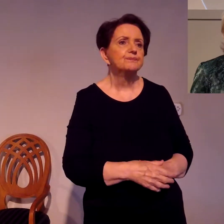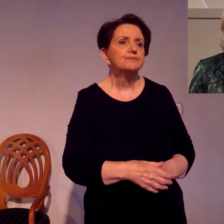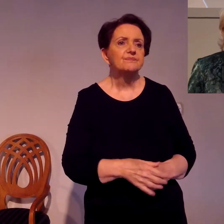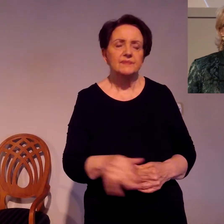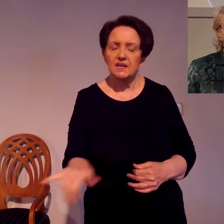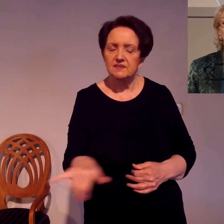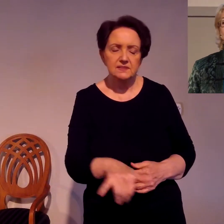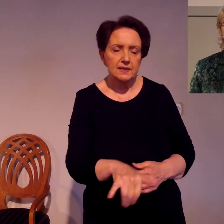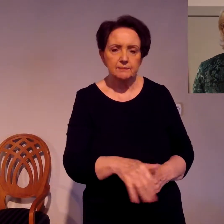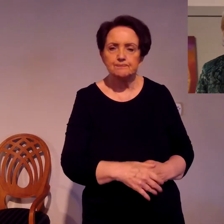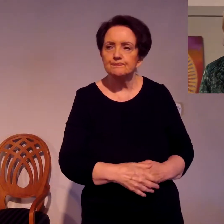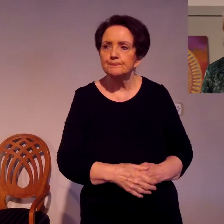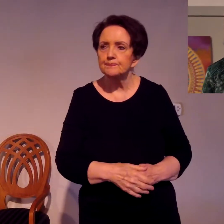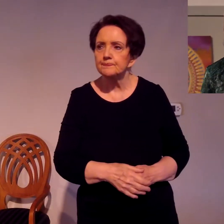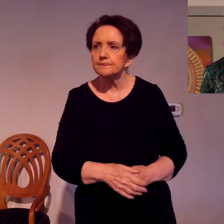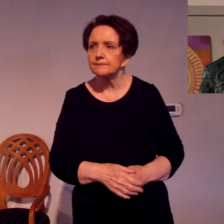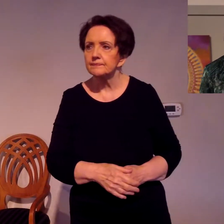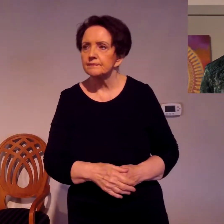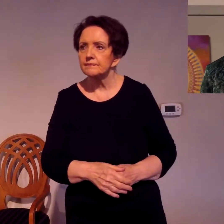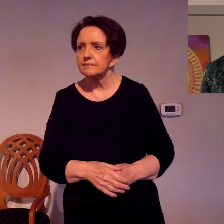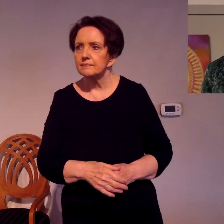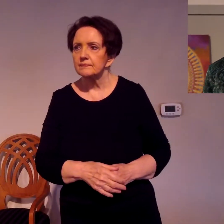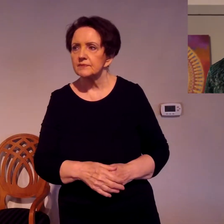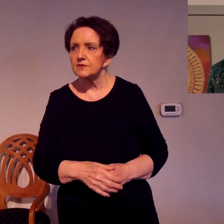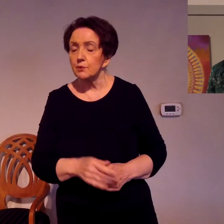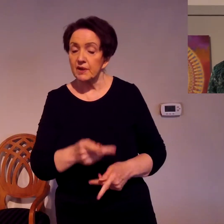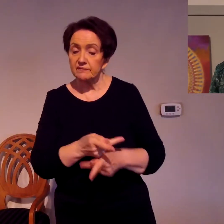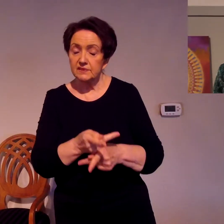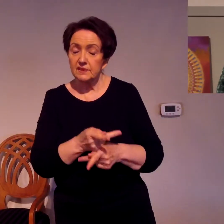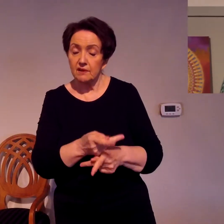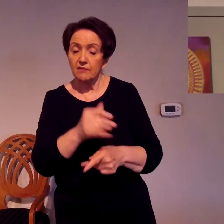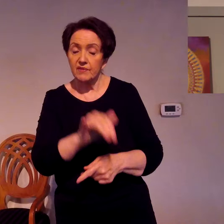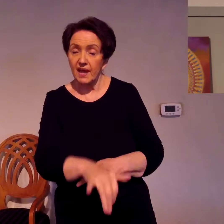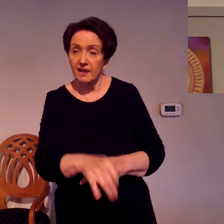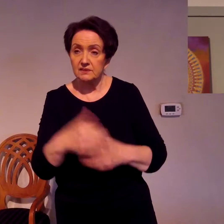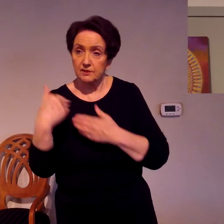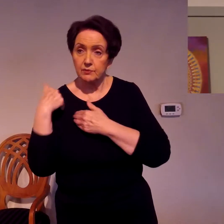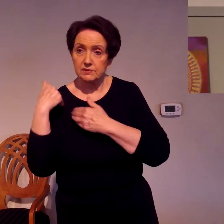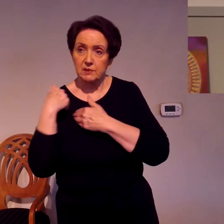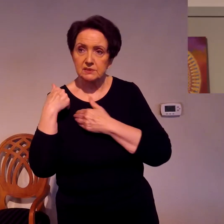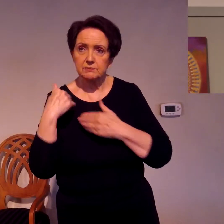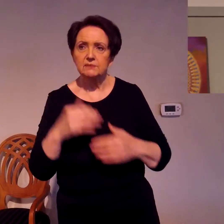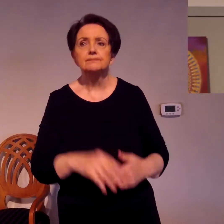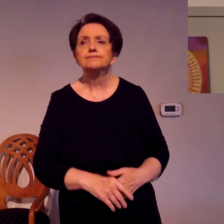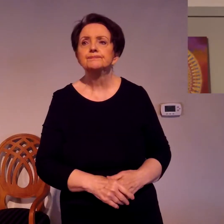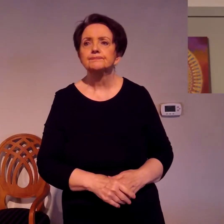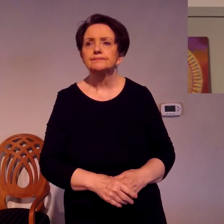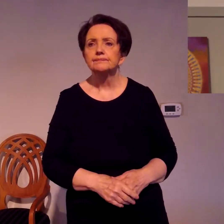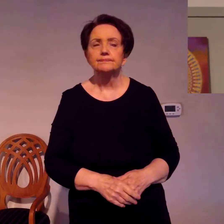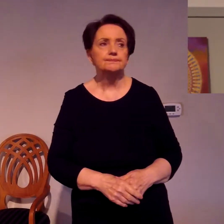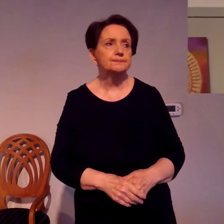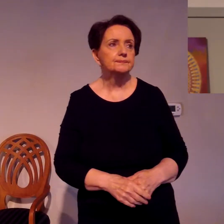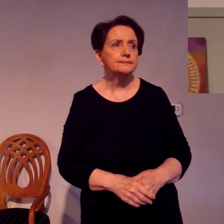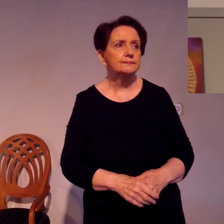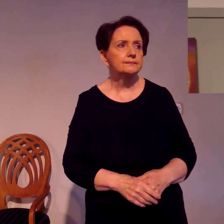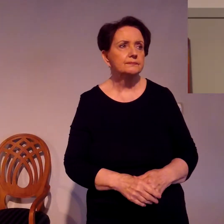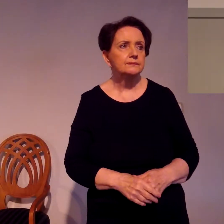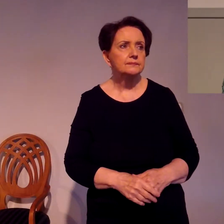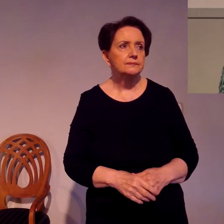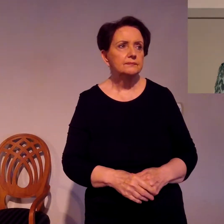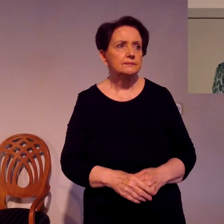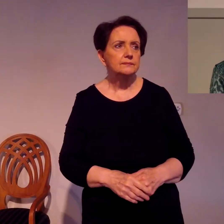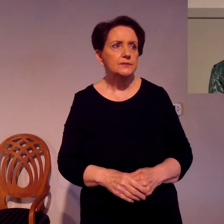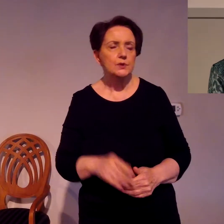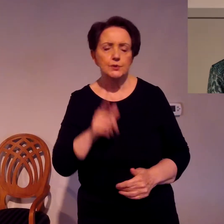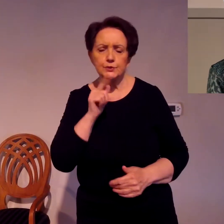And so we have to attend to these things. And we are responsible because who's the sender of